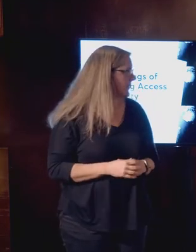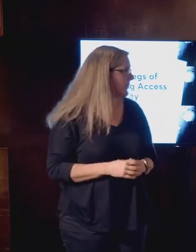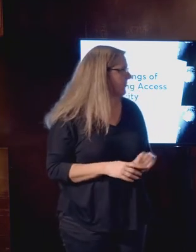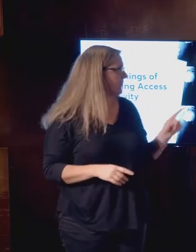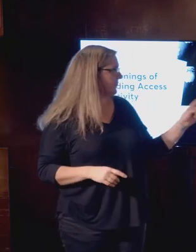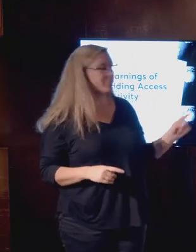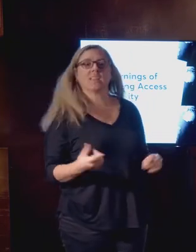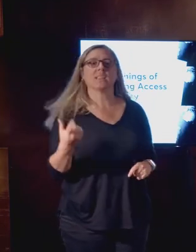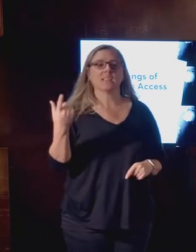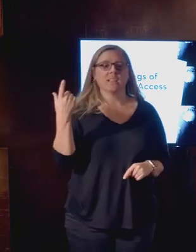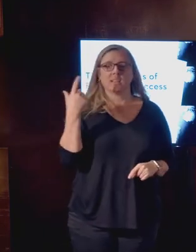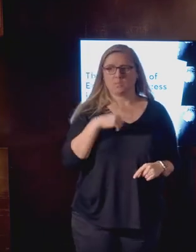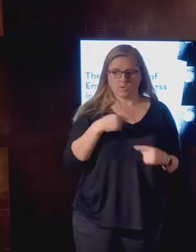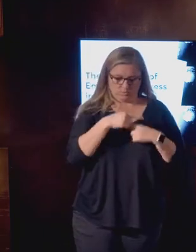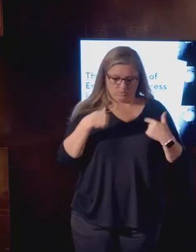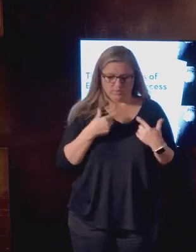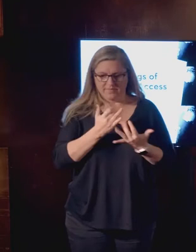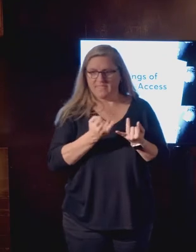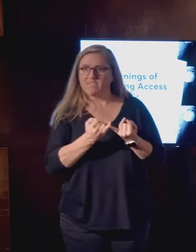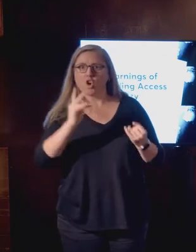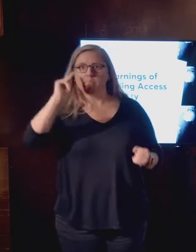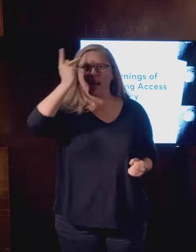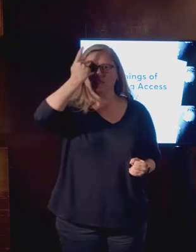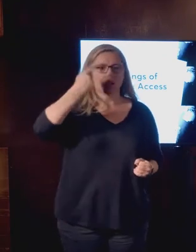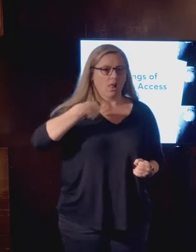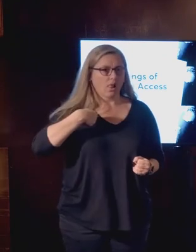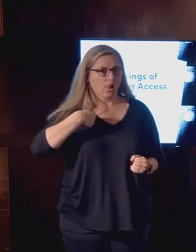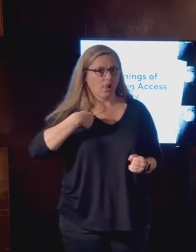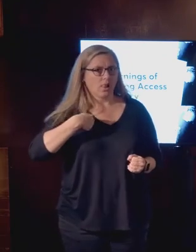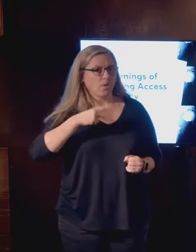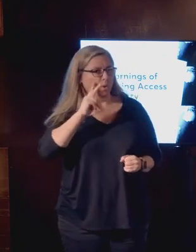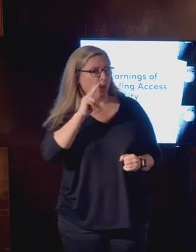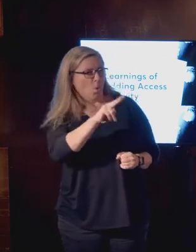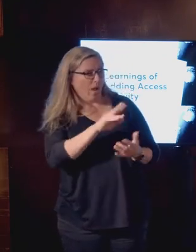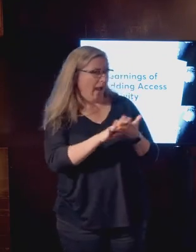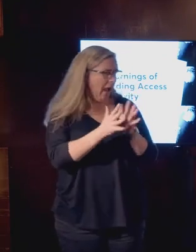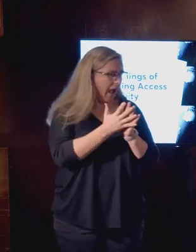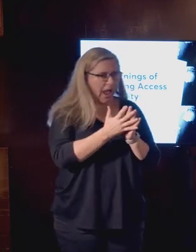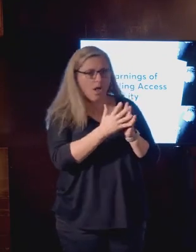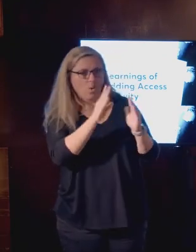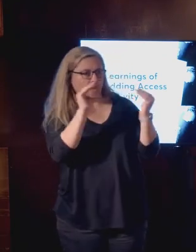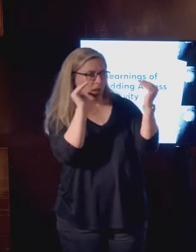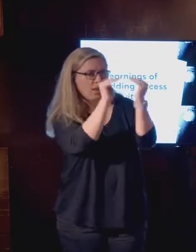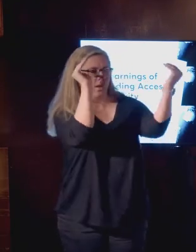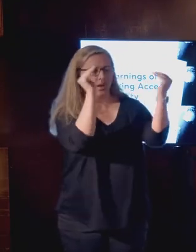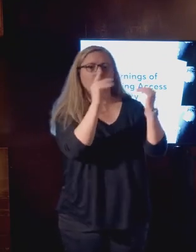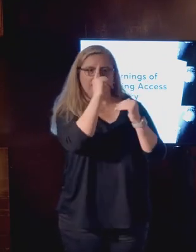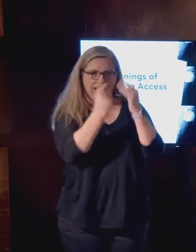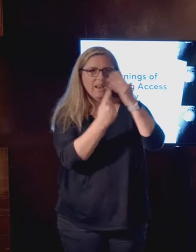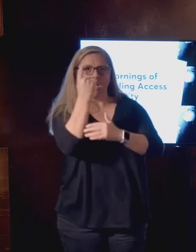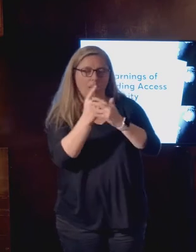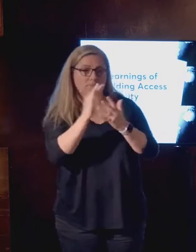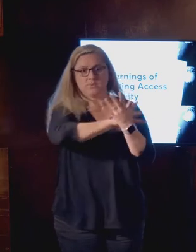Because we're really political by nature, in the sense that we are always looking at how we can work toward equality across